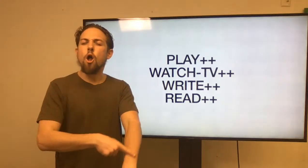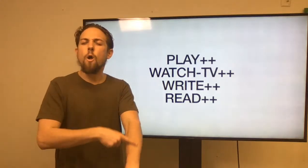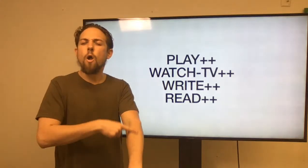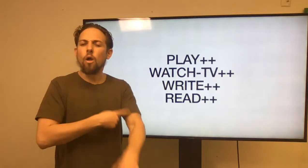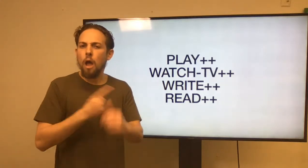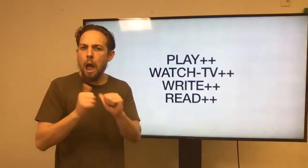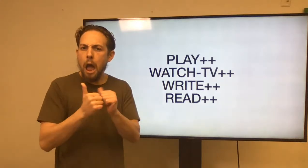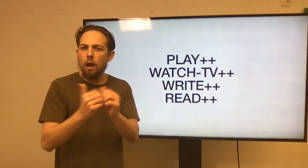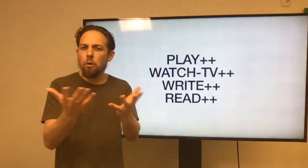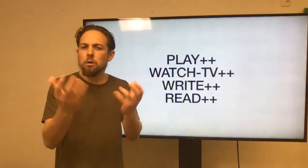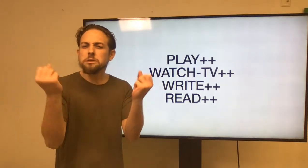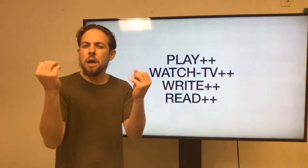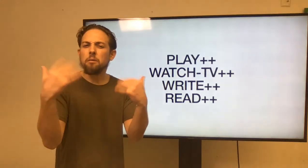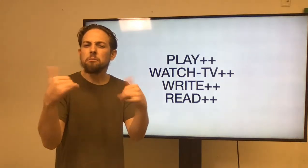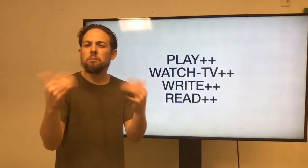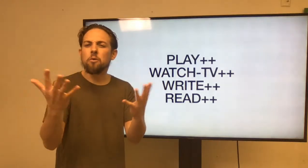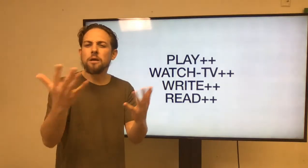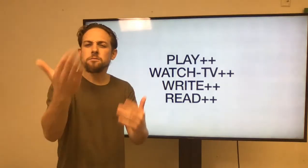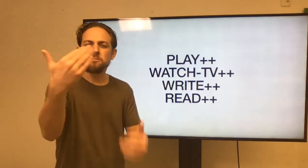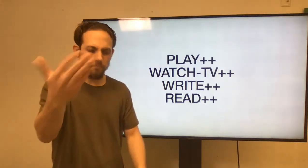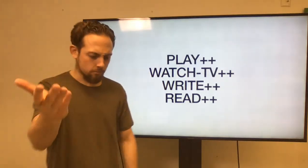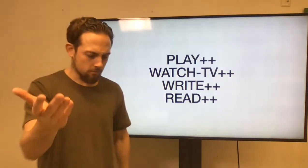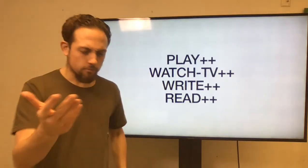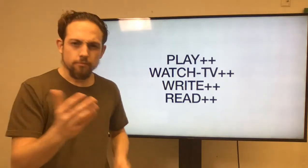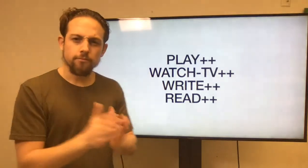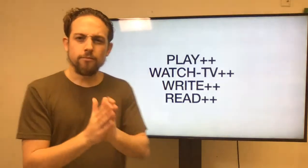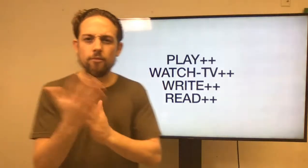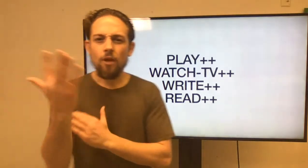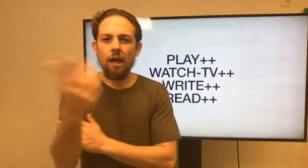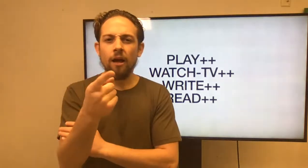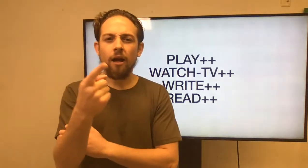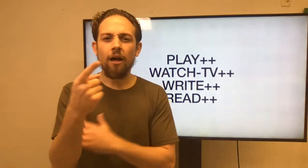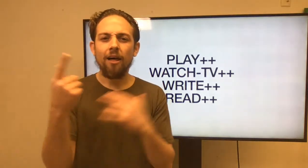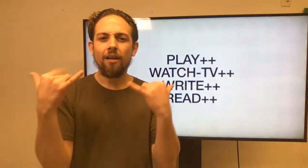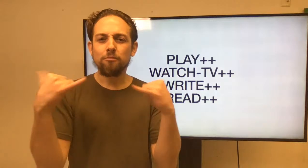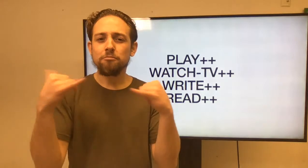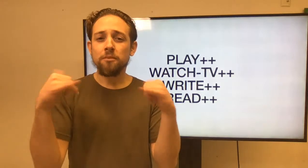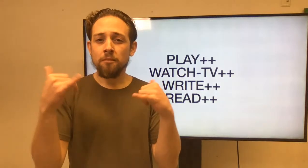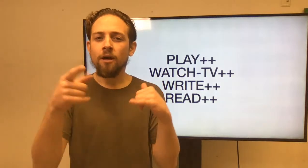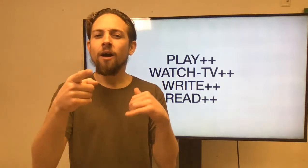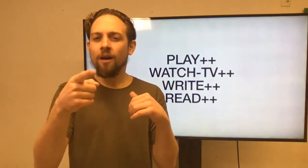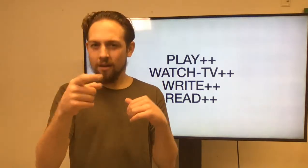So you can show the sign for play, but if you want to show that you were playing all day, how do you do that?